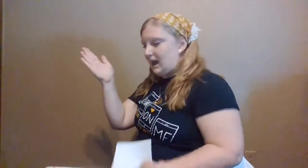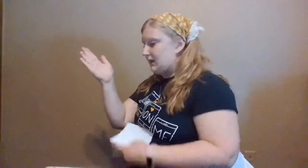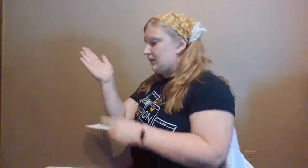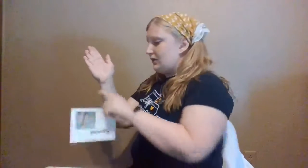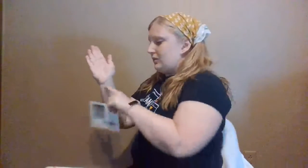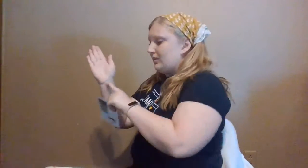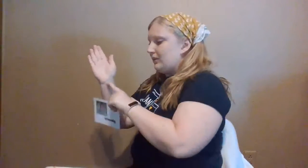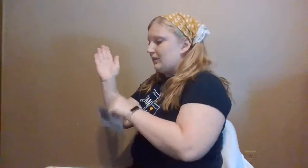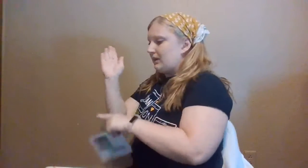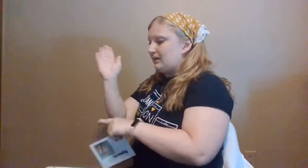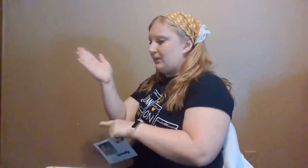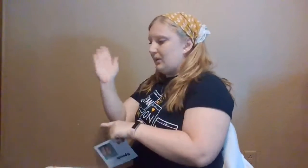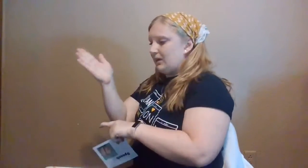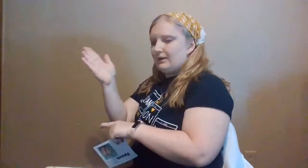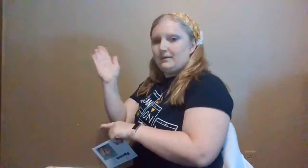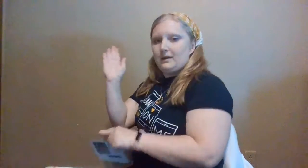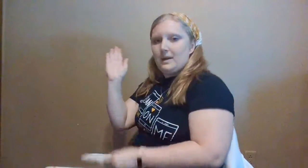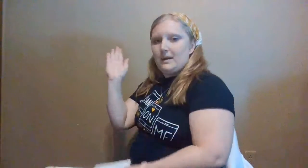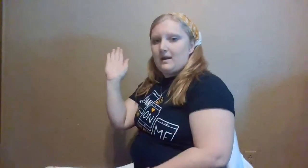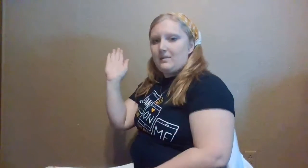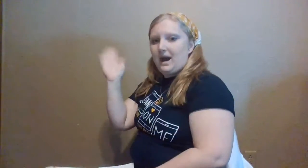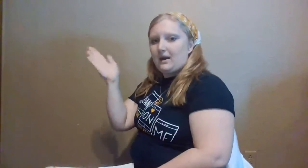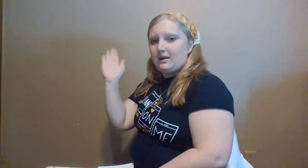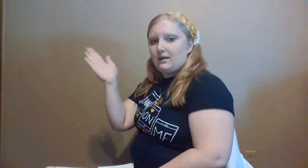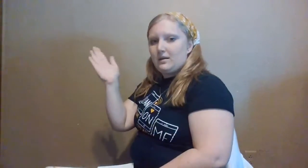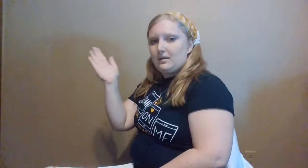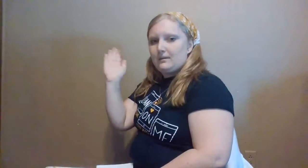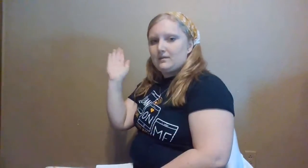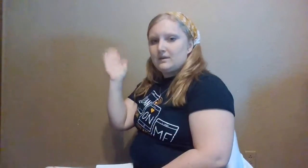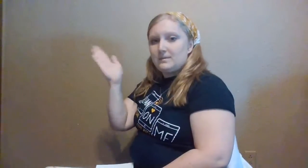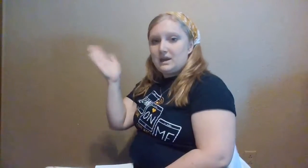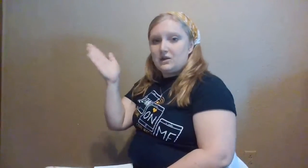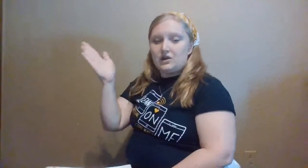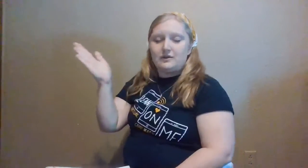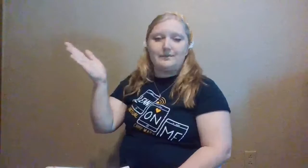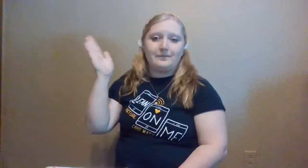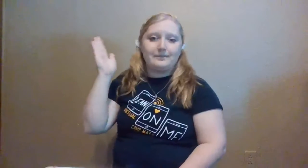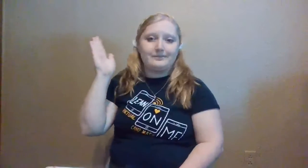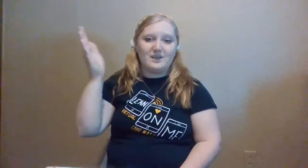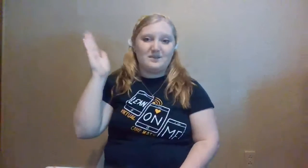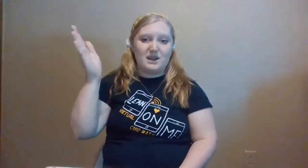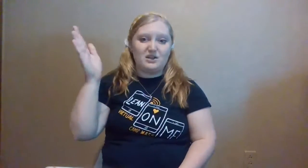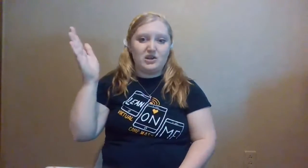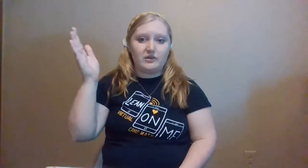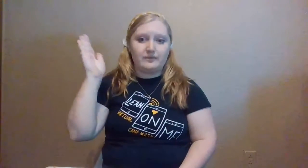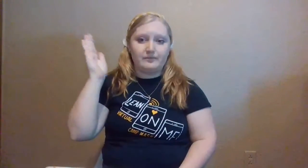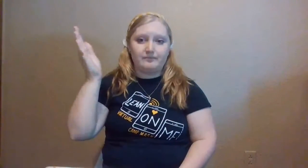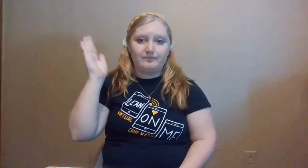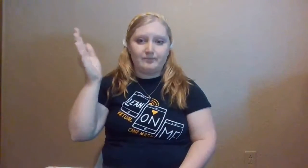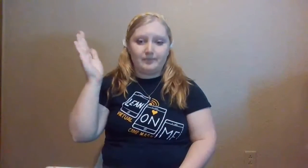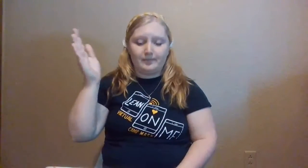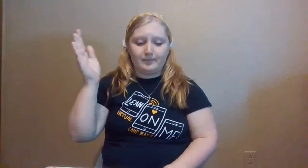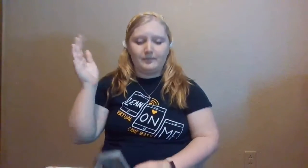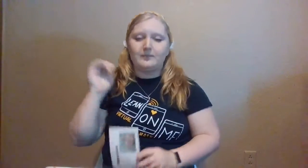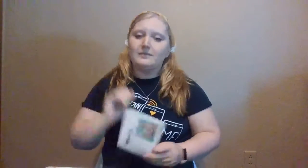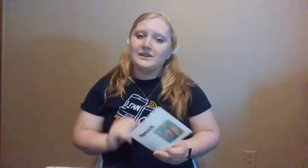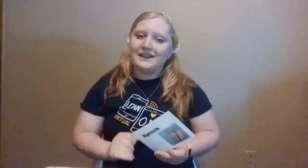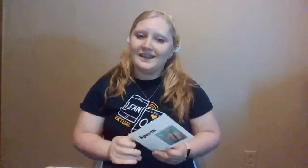and you move your wrist forward and back. Speech. Speech. Just like